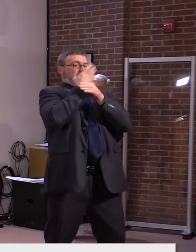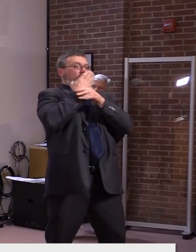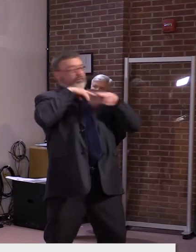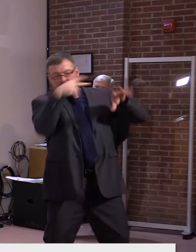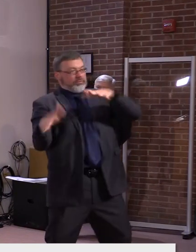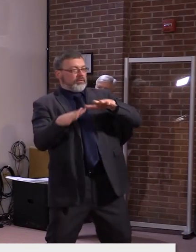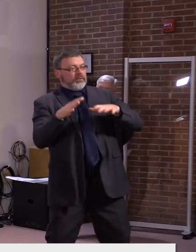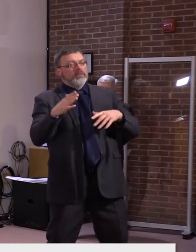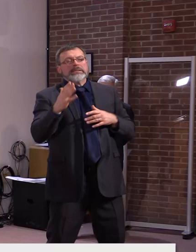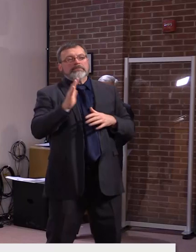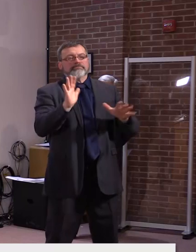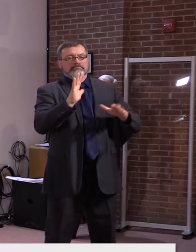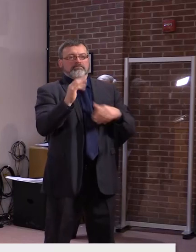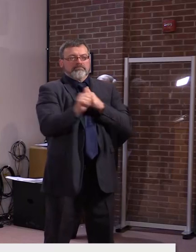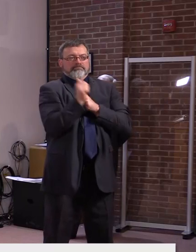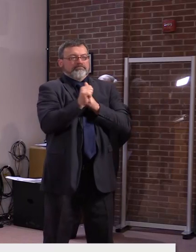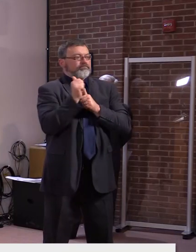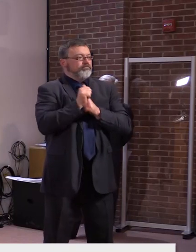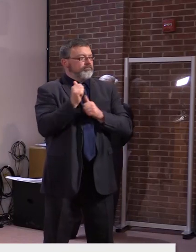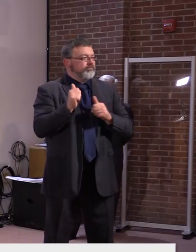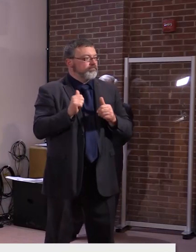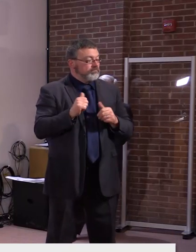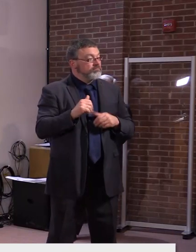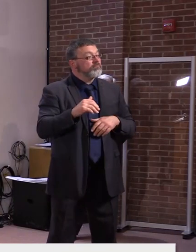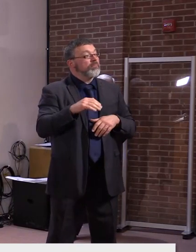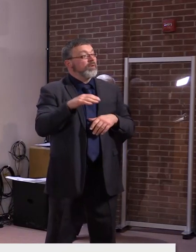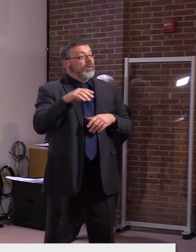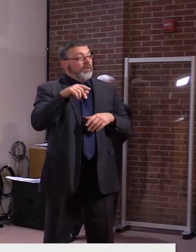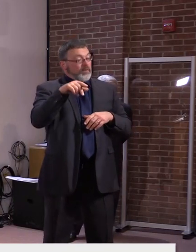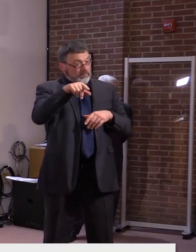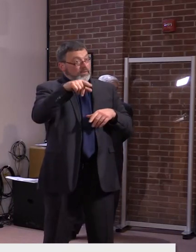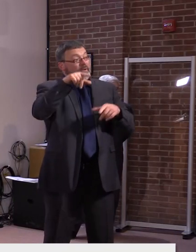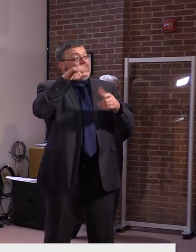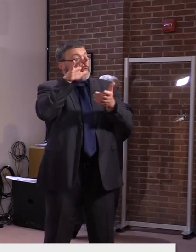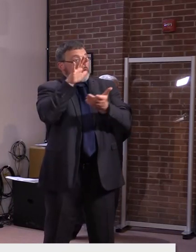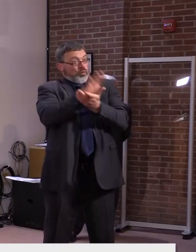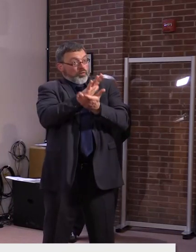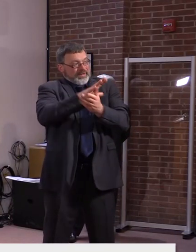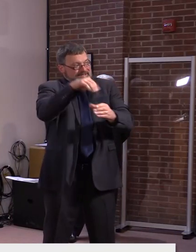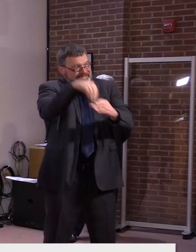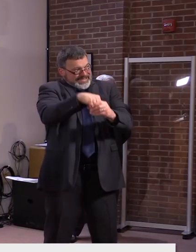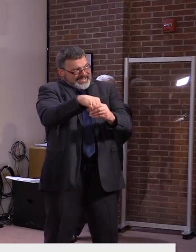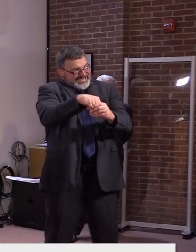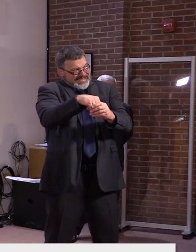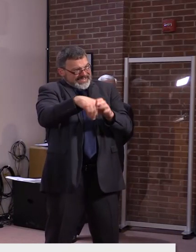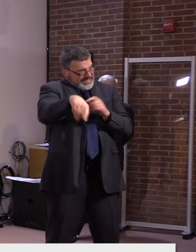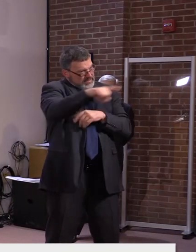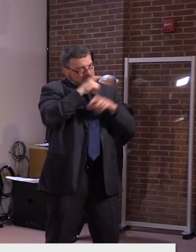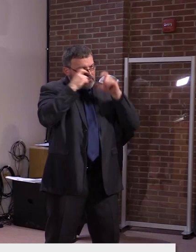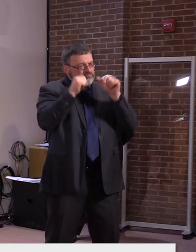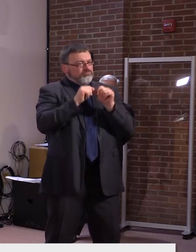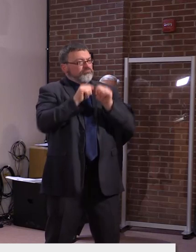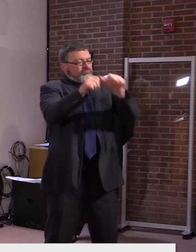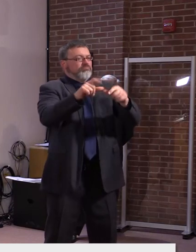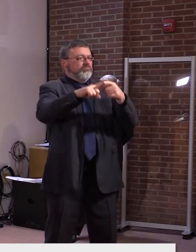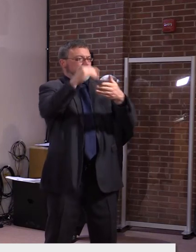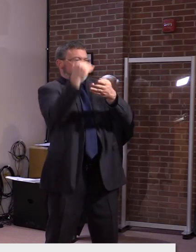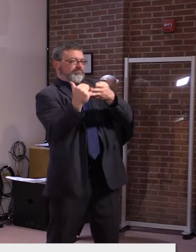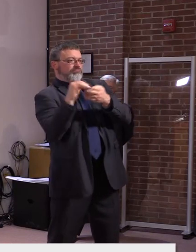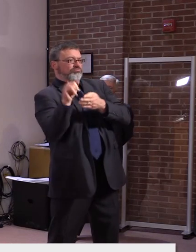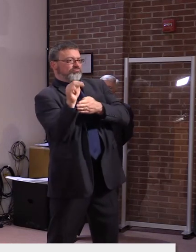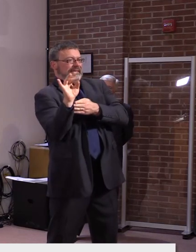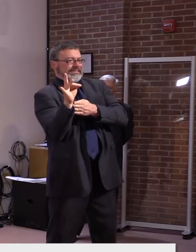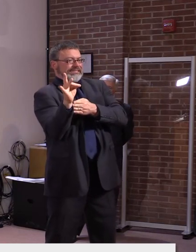recommendations for in-school masking are being extended through mid-January. The recommendations for student athletes, coaching staff, referees,